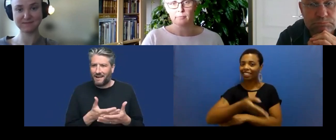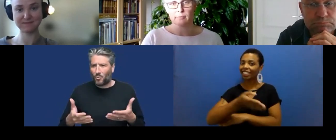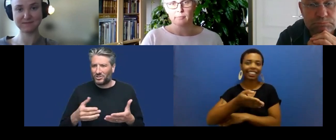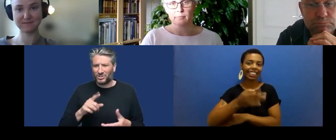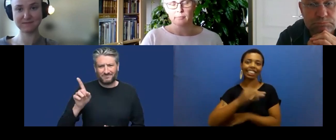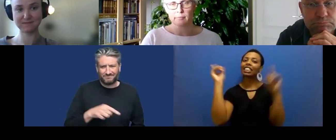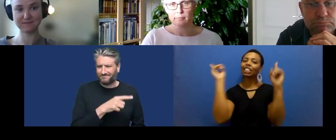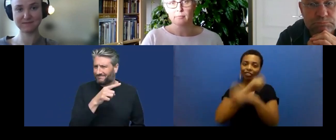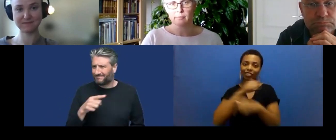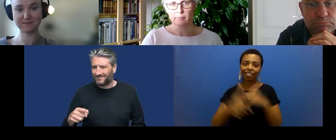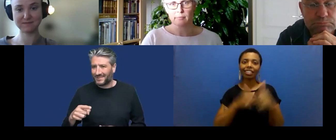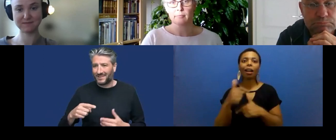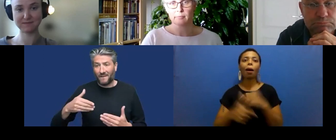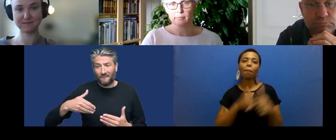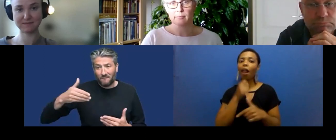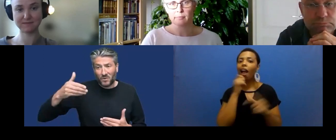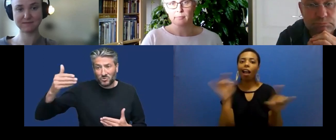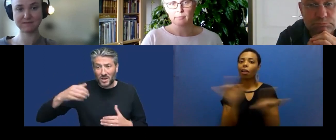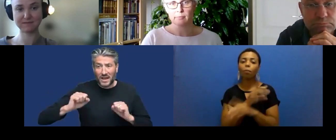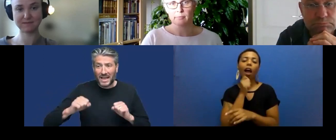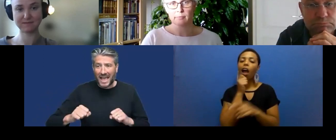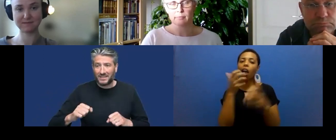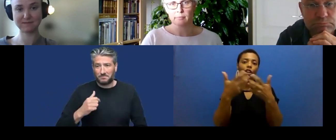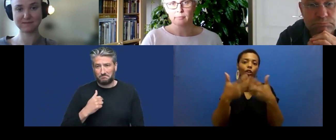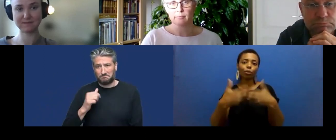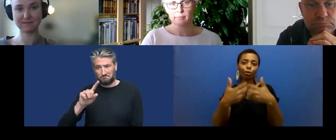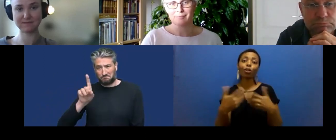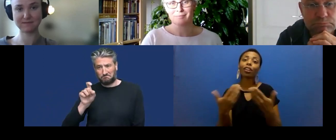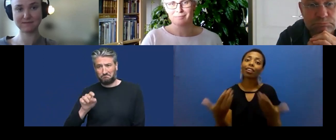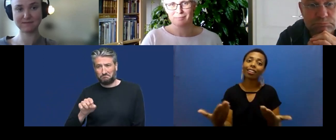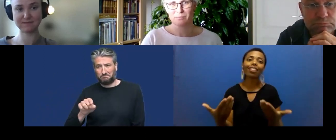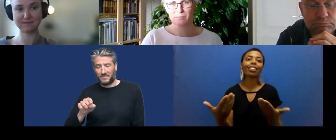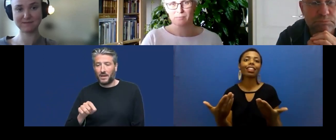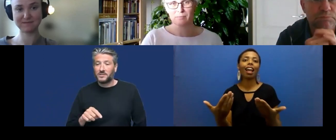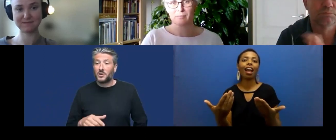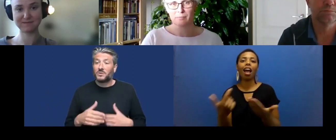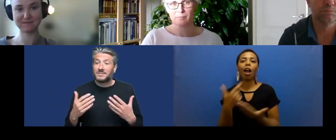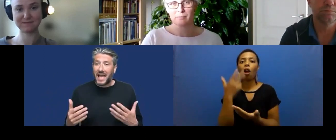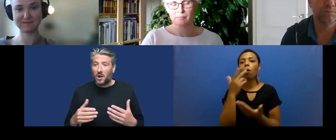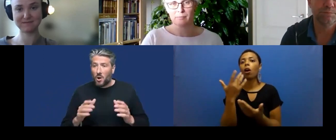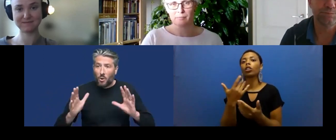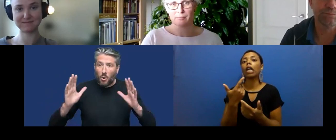a long road there. So don't just believe all the hype about artificial intelligence is my